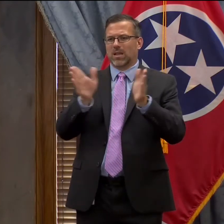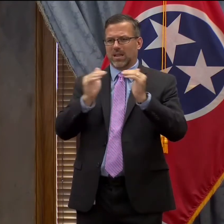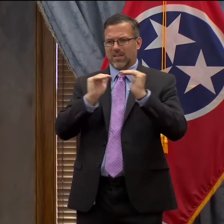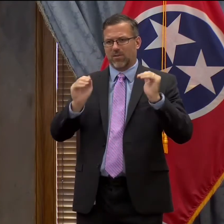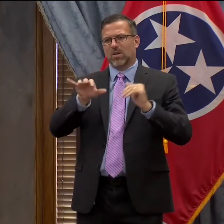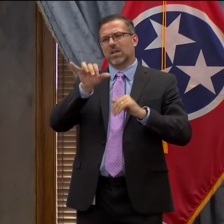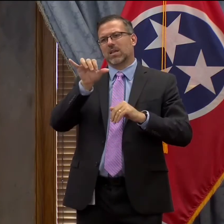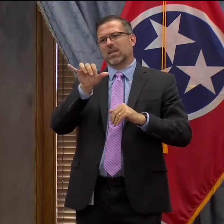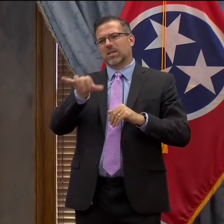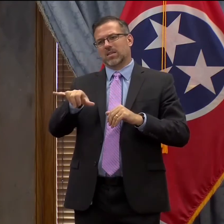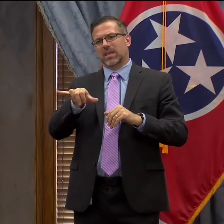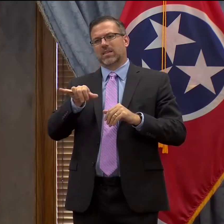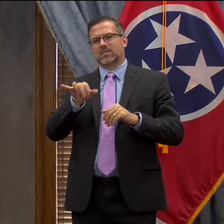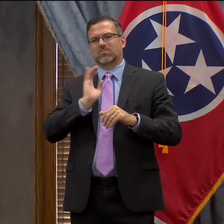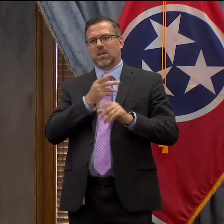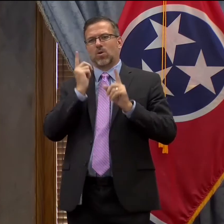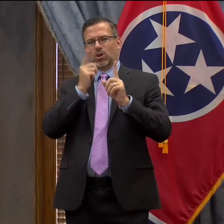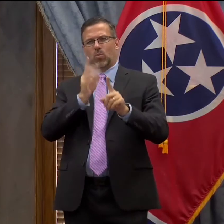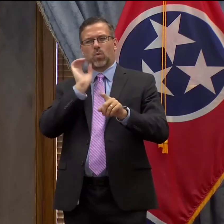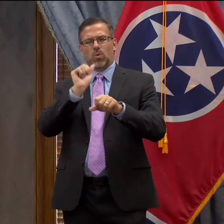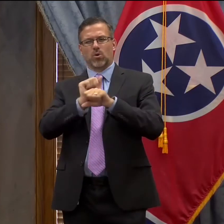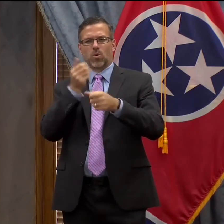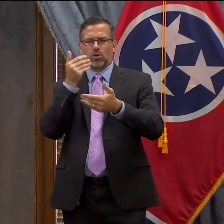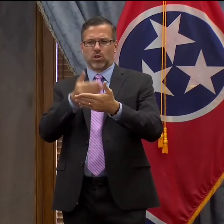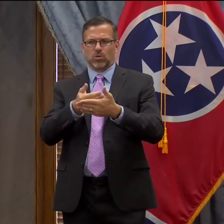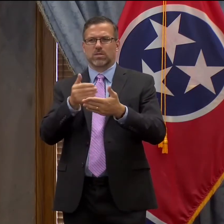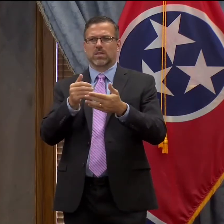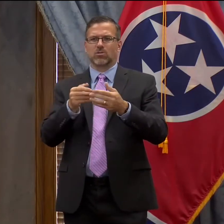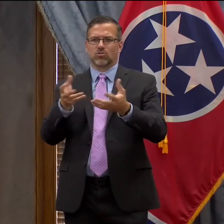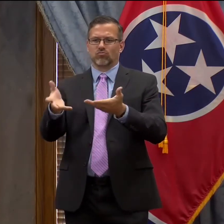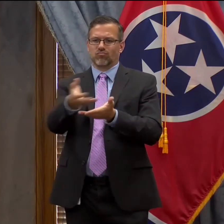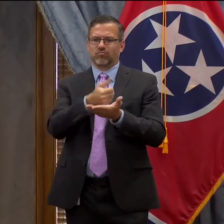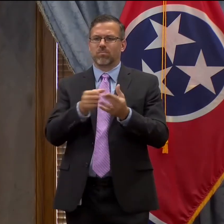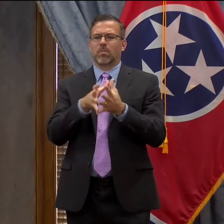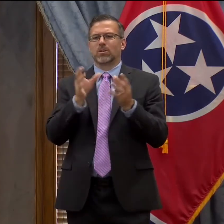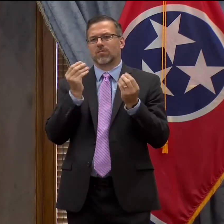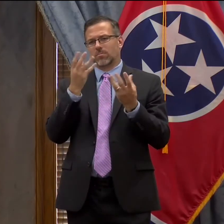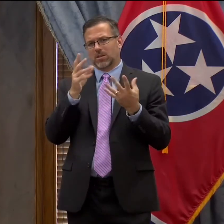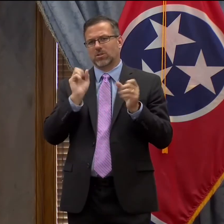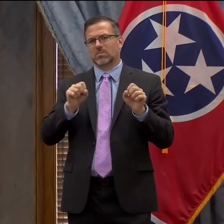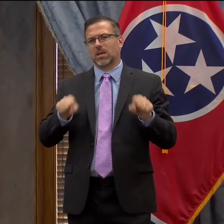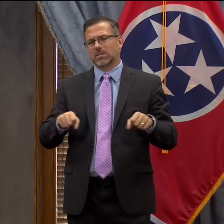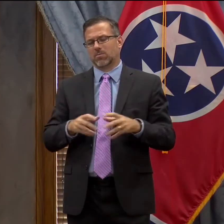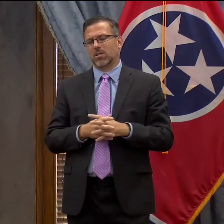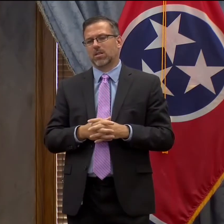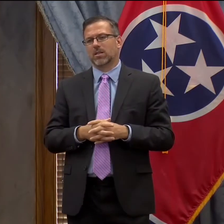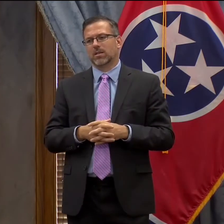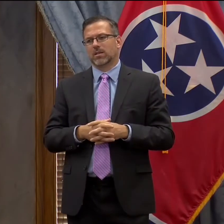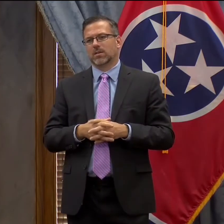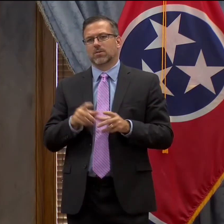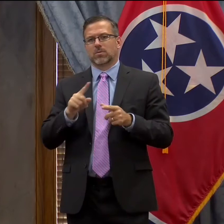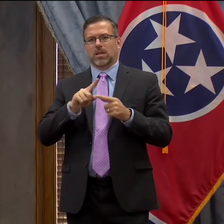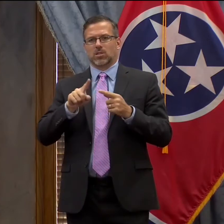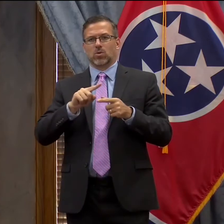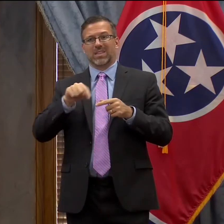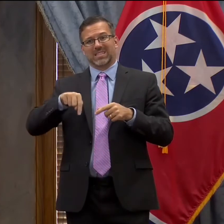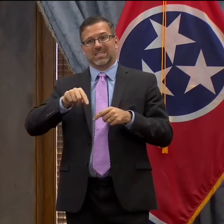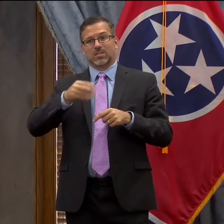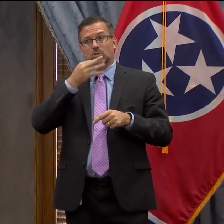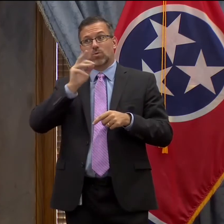the balance that we have. But again, we'll continue to work closely with districts to get as much information as possible into that dashboard as we move into just the third